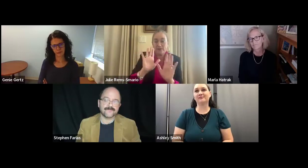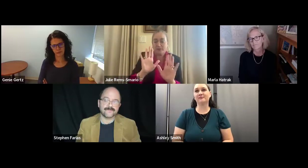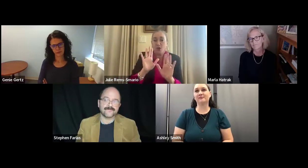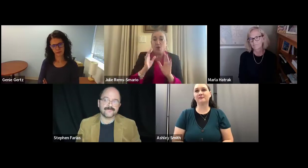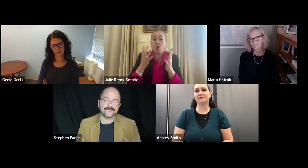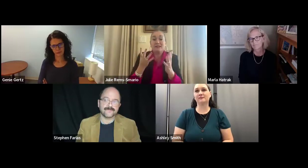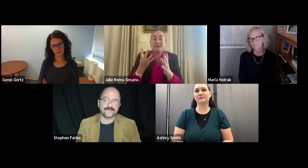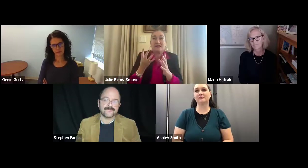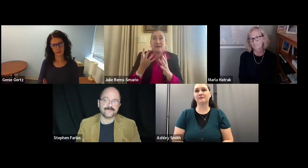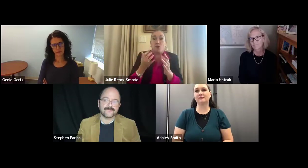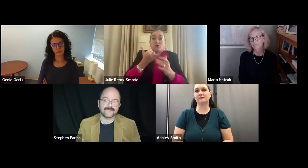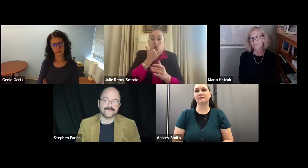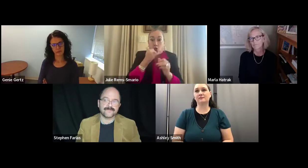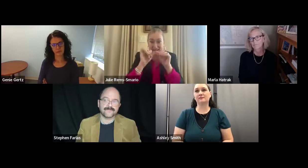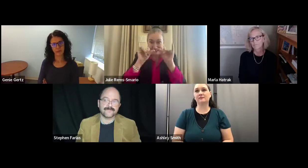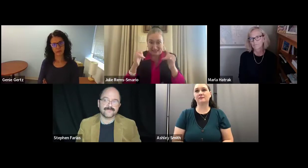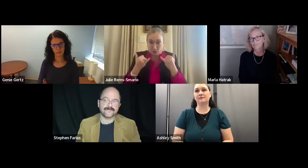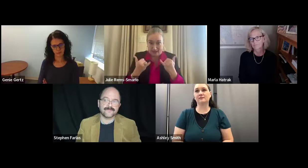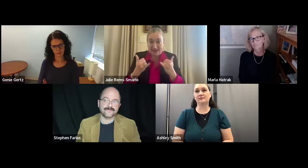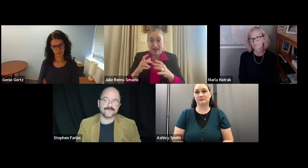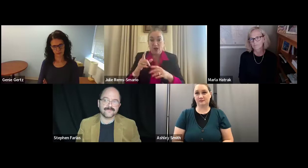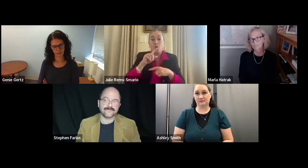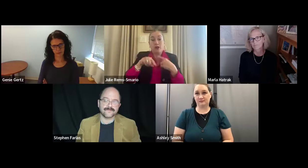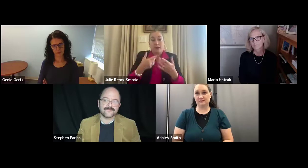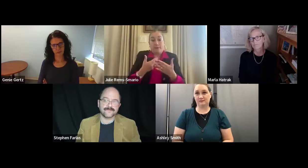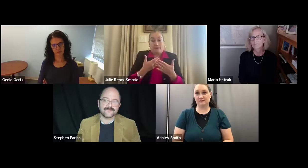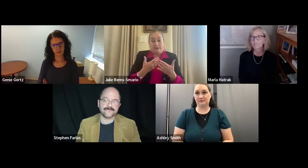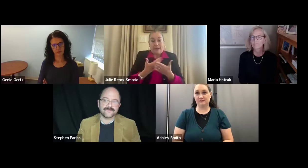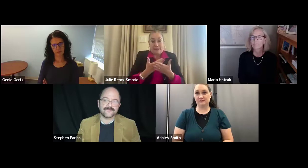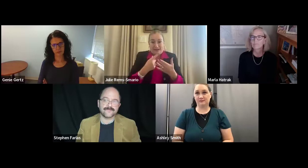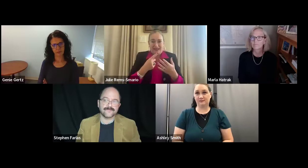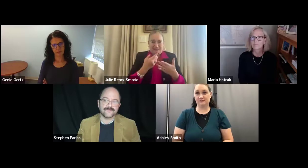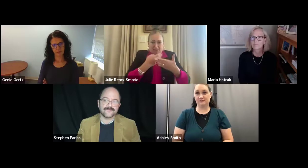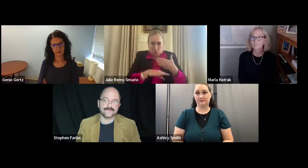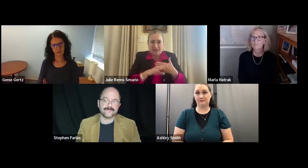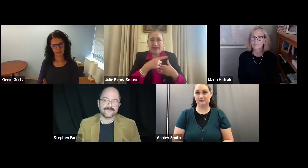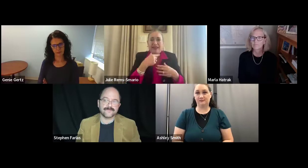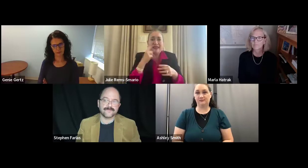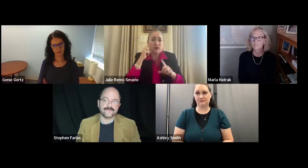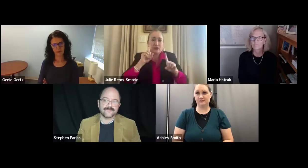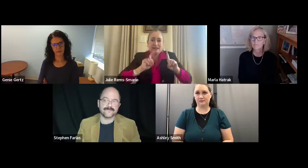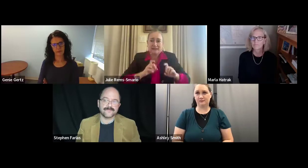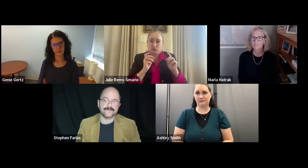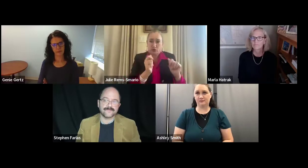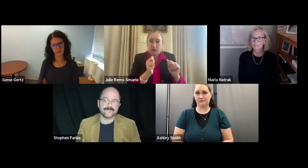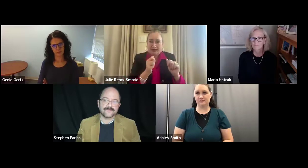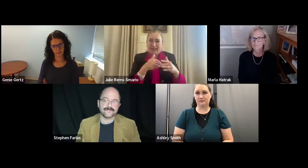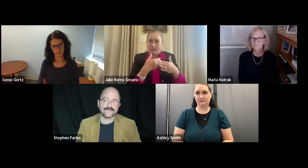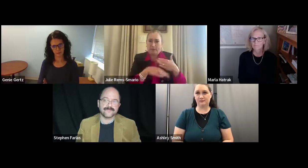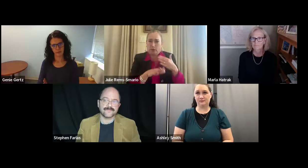Let me give you an example. I joined a meeting recently, and what I could see from the system is that you have a newborn baby identified